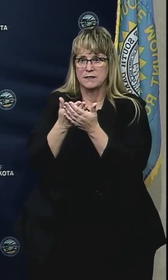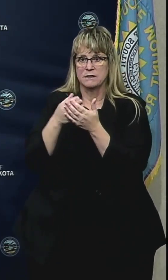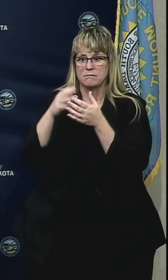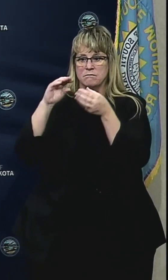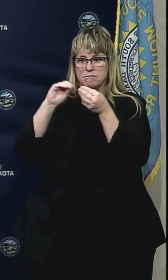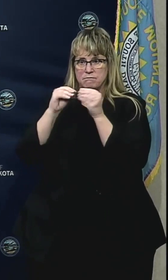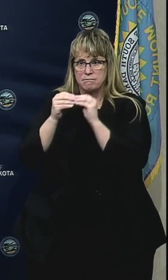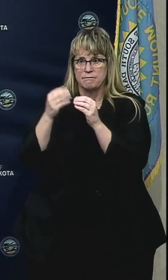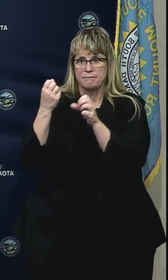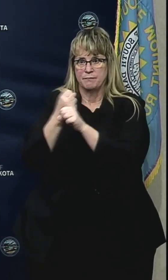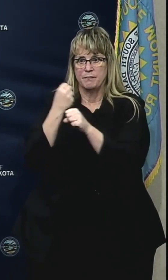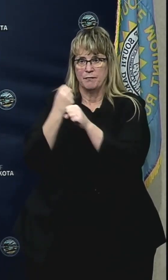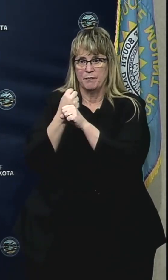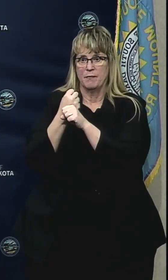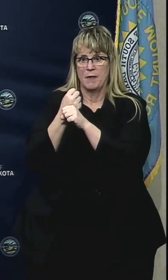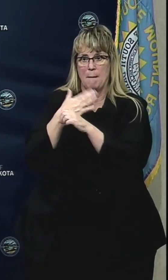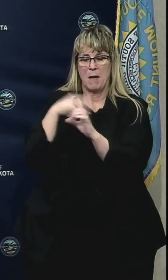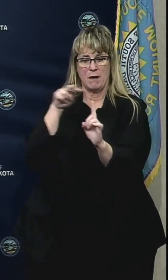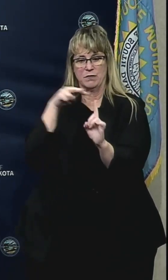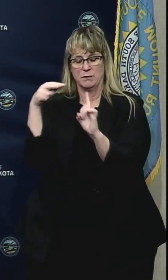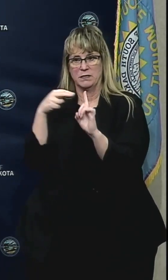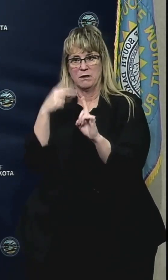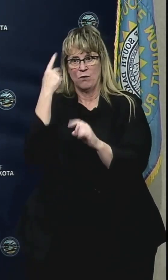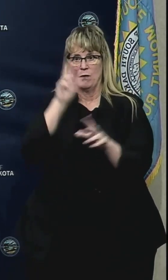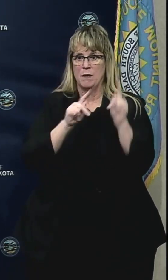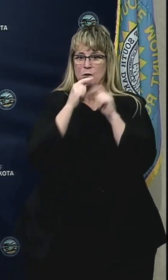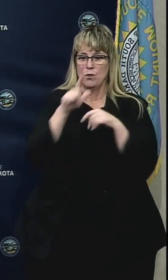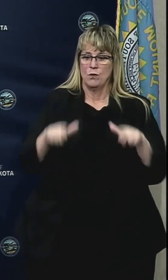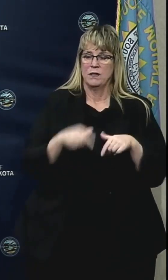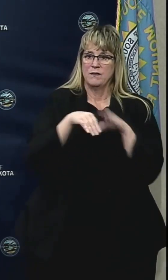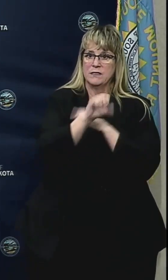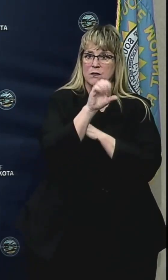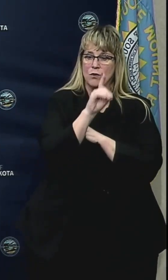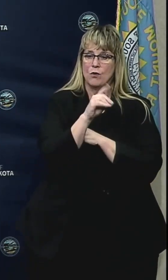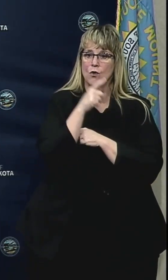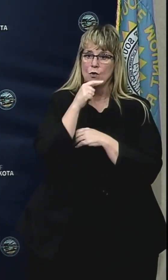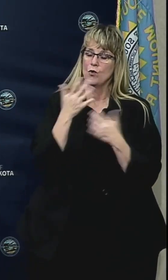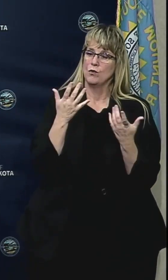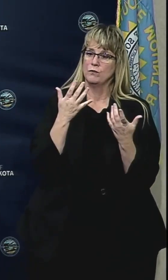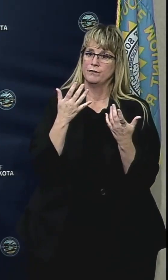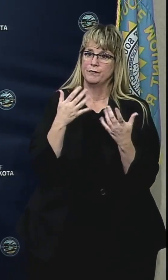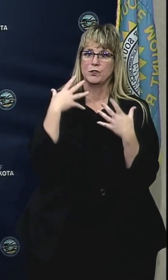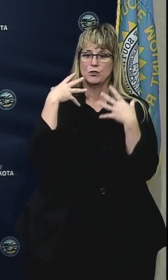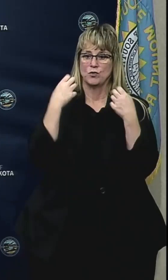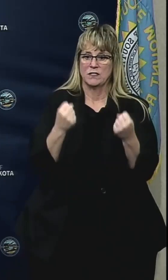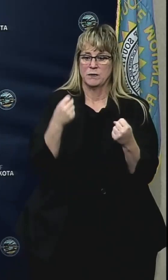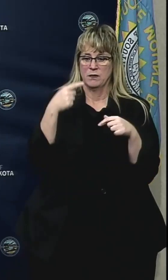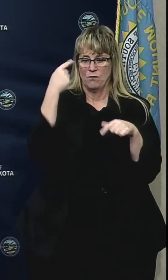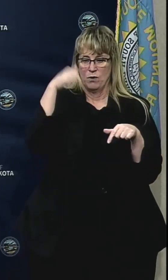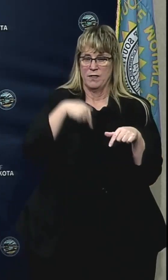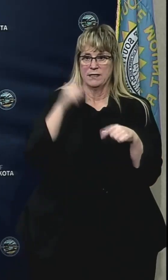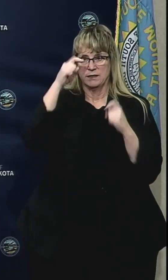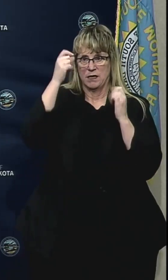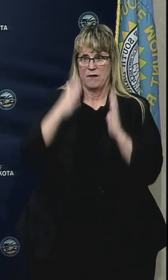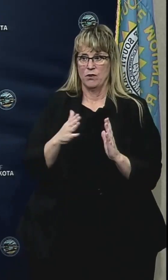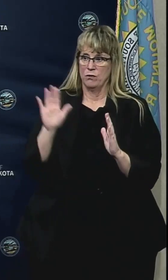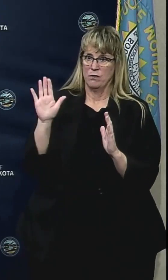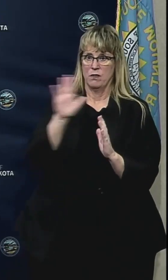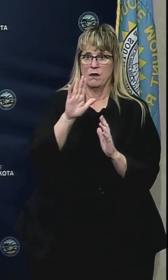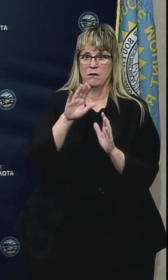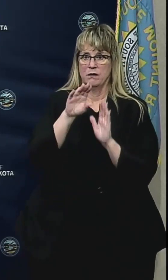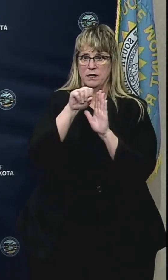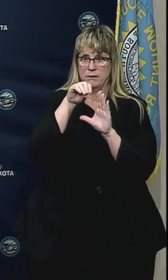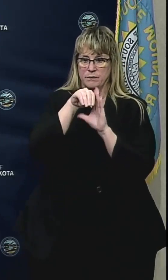make the decisions that impact the state and the people who live here, the people who entrusted me enough to give me this job, to be their